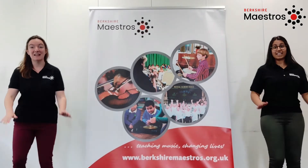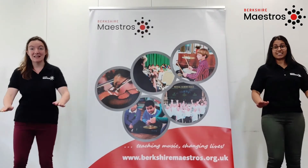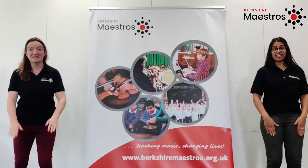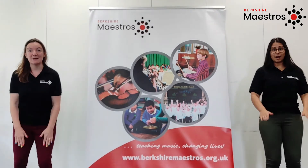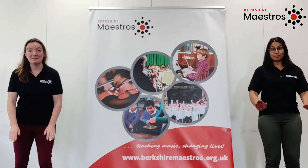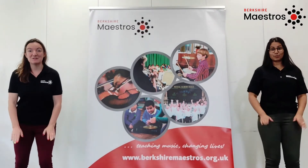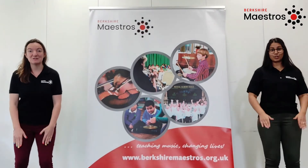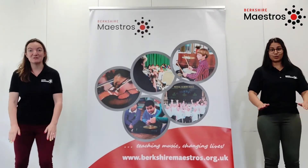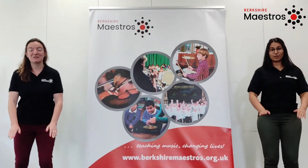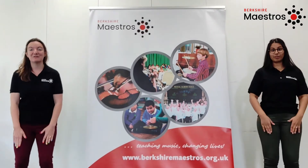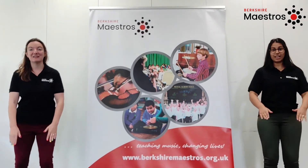2, 3, 4, 5, 6, 7, 8. Tap